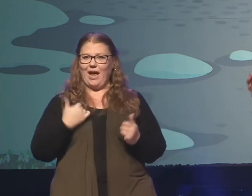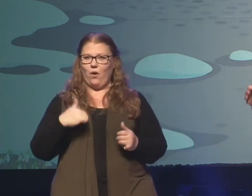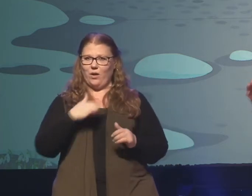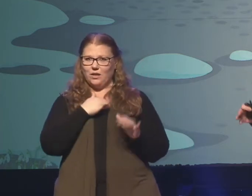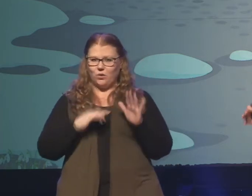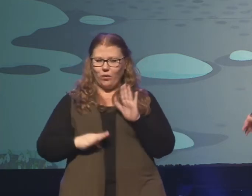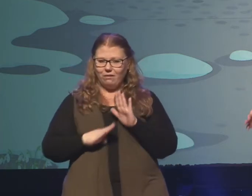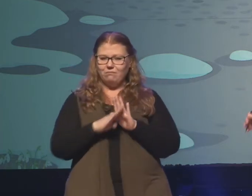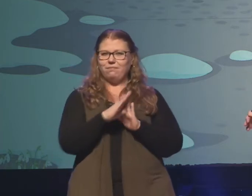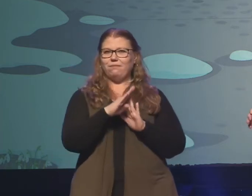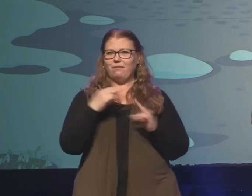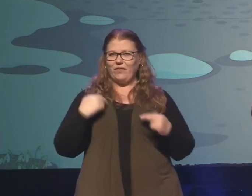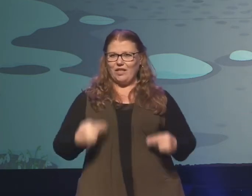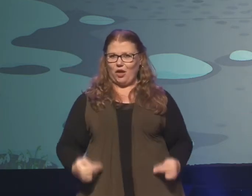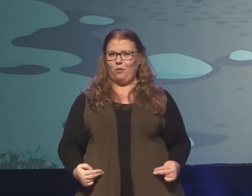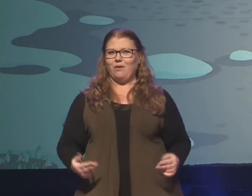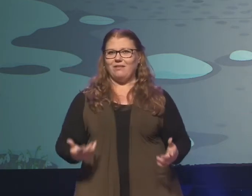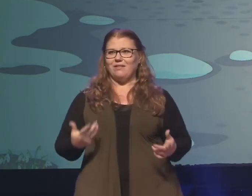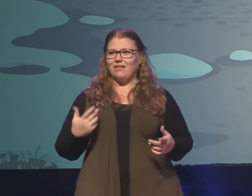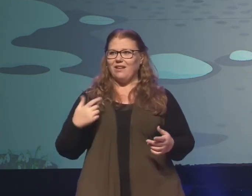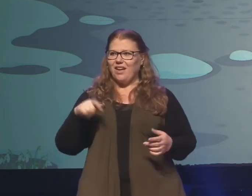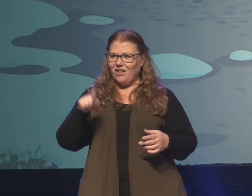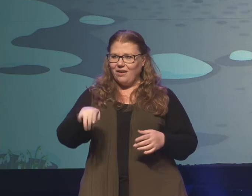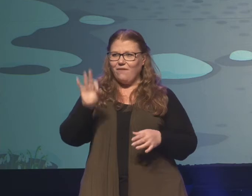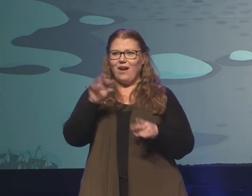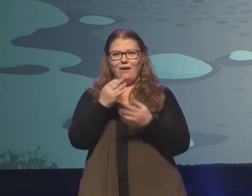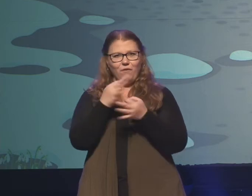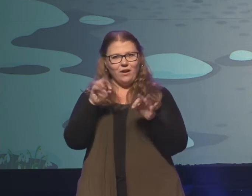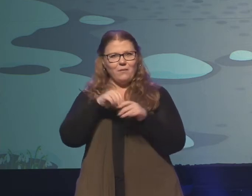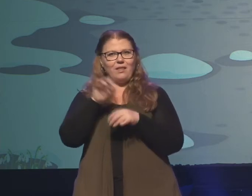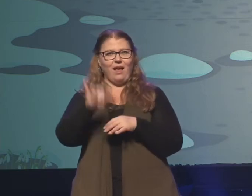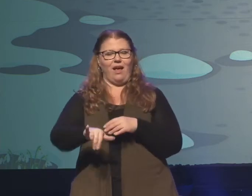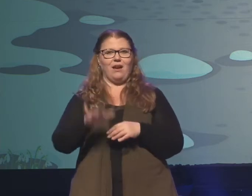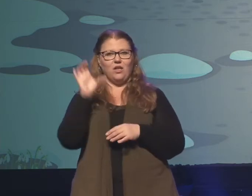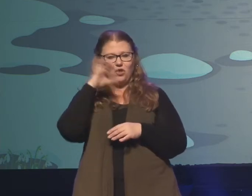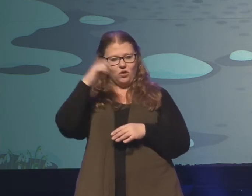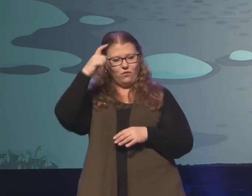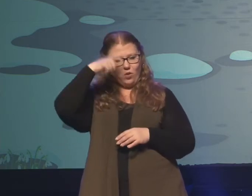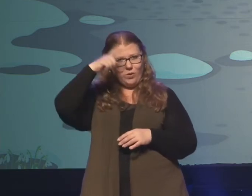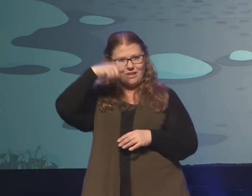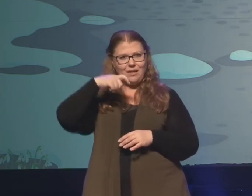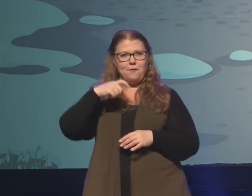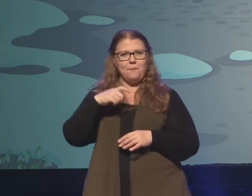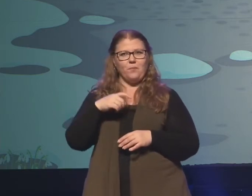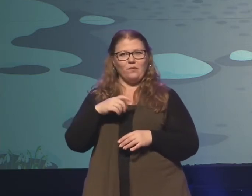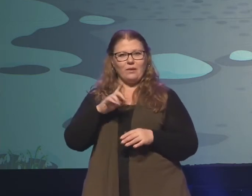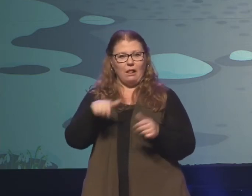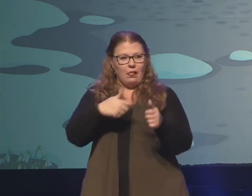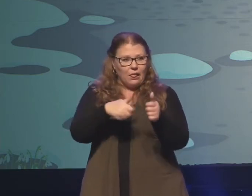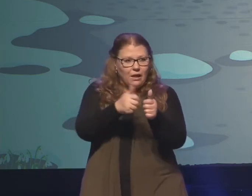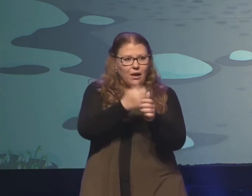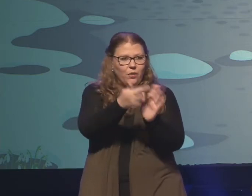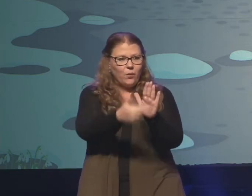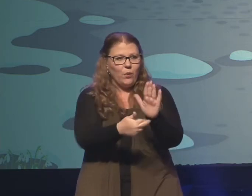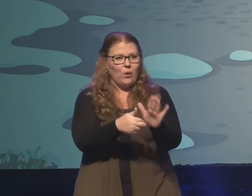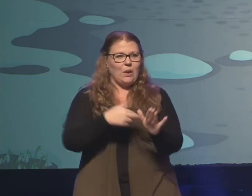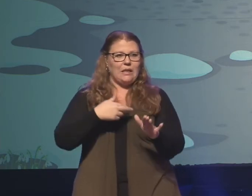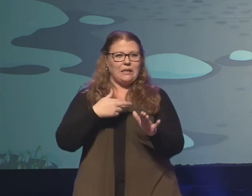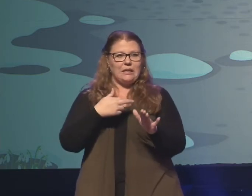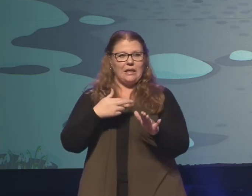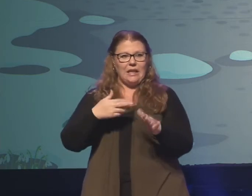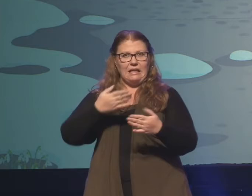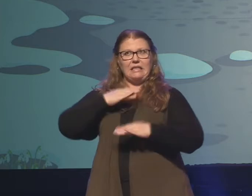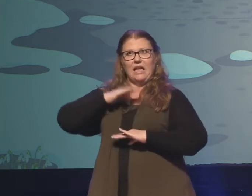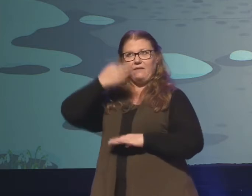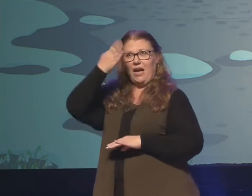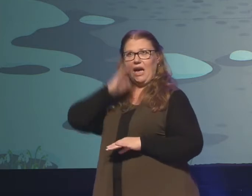as human beings. And you just need to find freedom in that. Look for the wisdom. Stop trying to chase down a rule to please a God that's only pleased